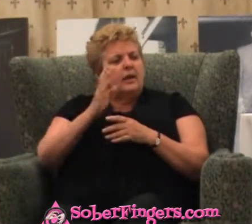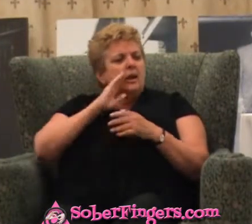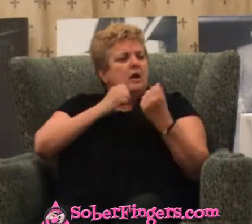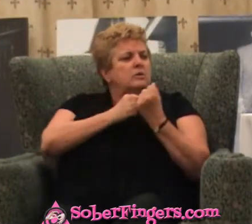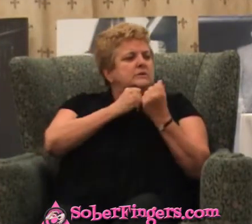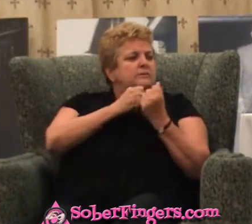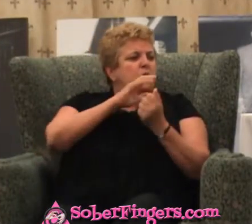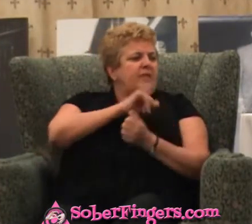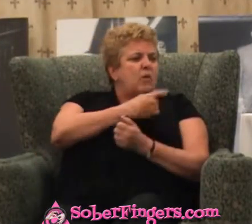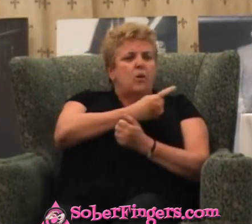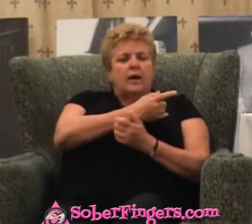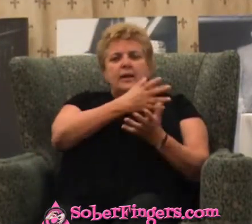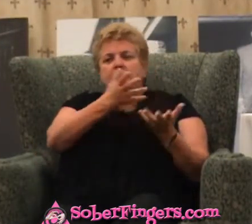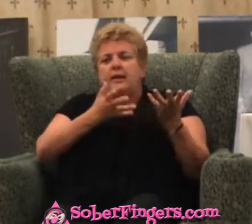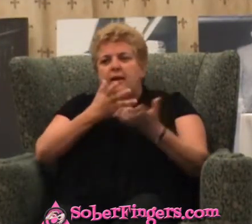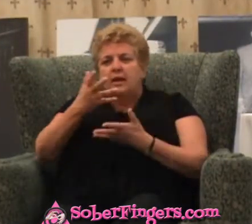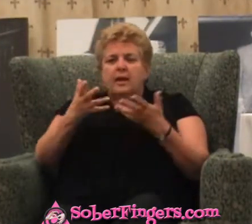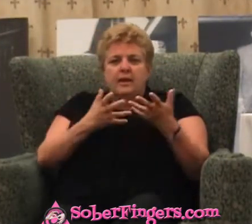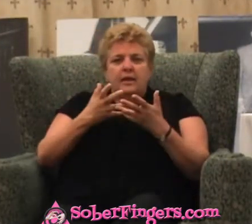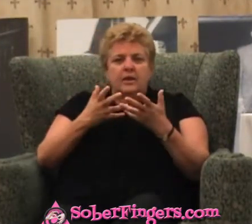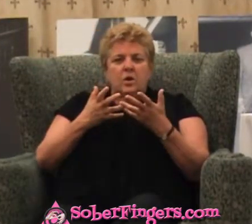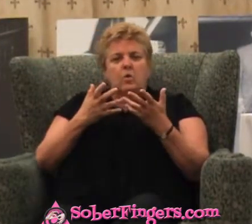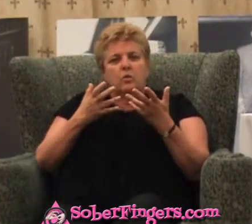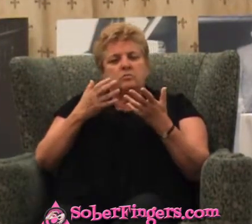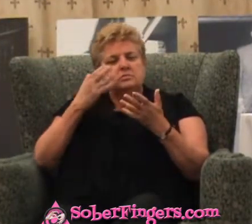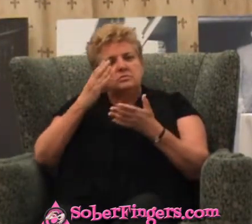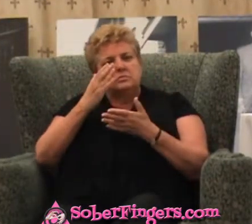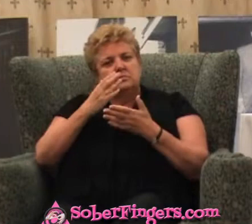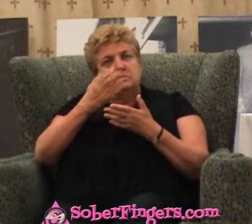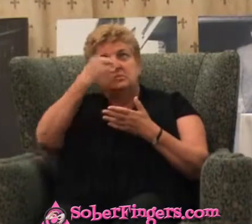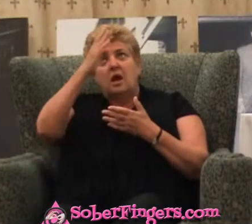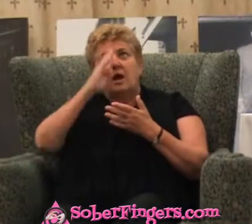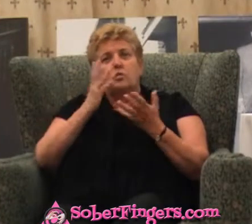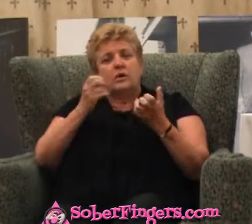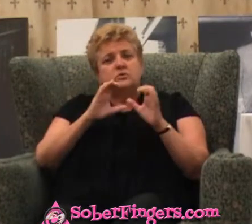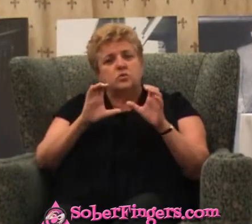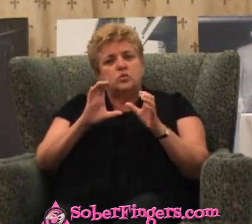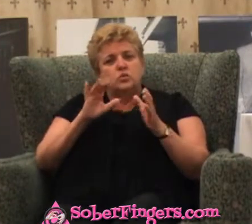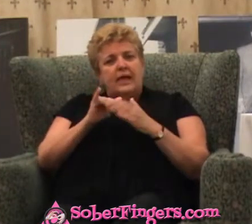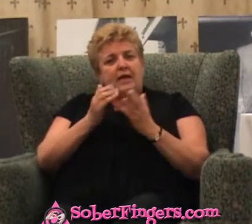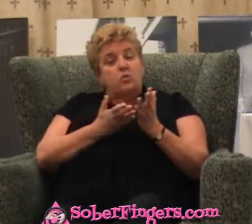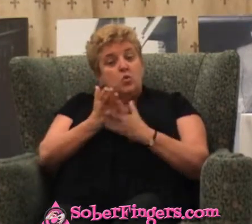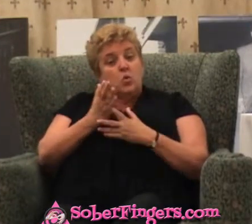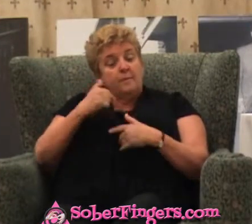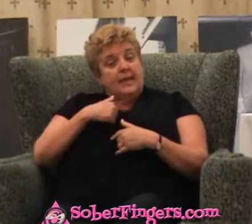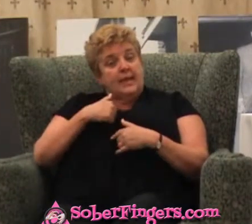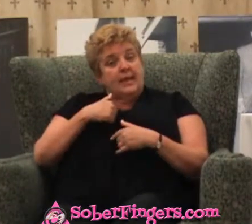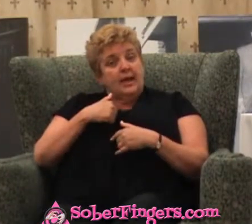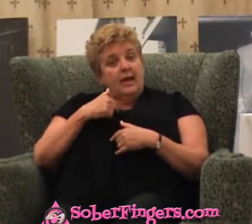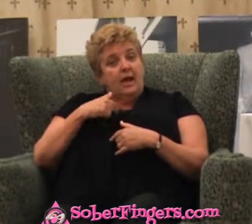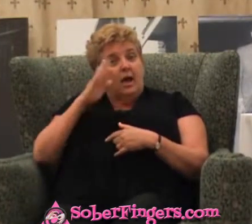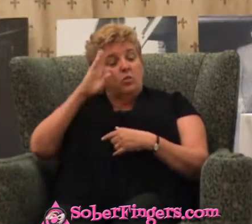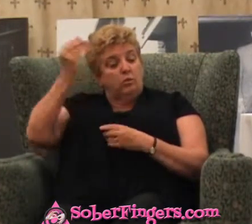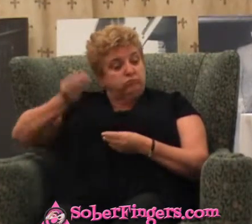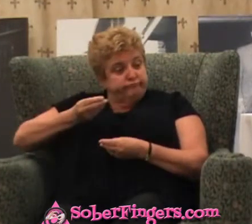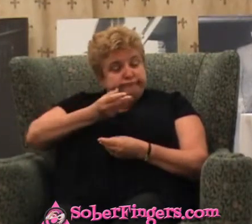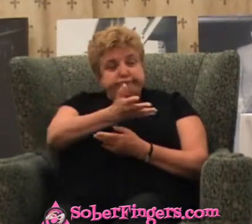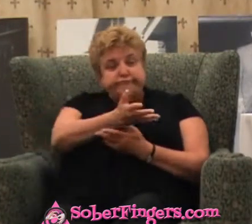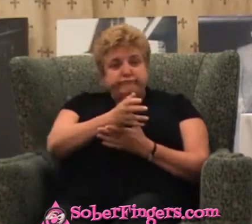you know, as long as they want to be educated. You know, God wants to do that through me. I'm just a channel. And so